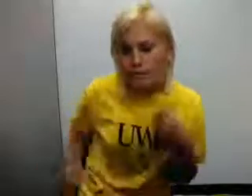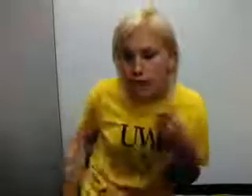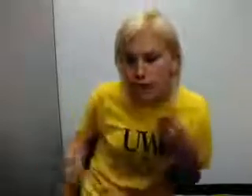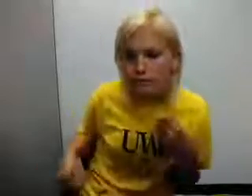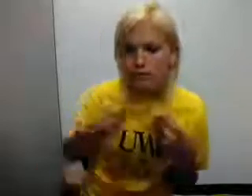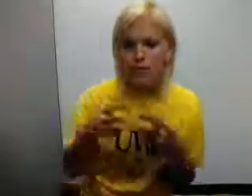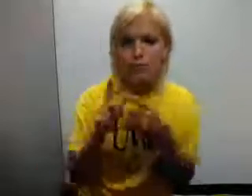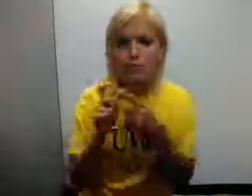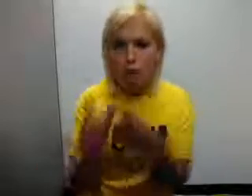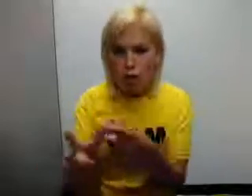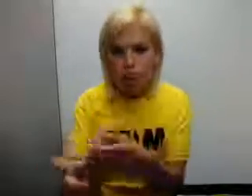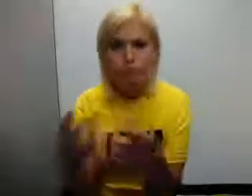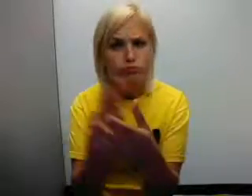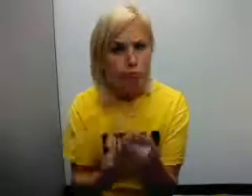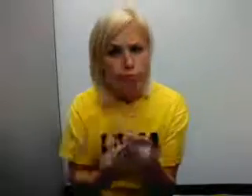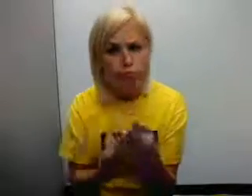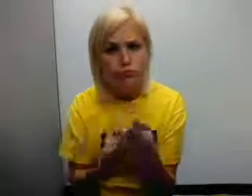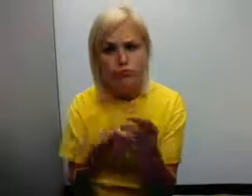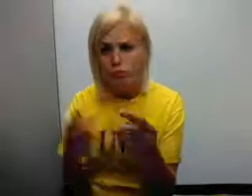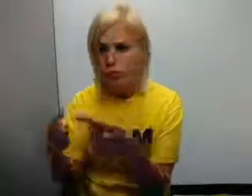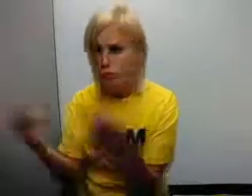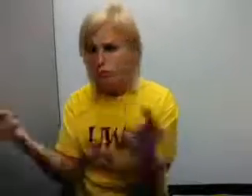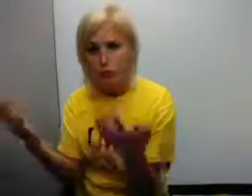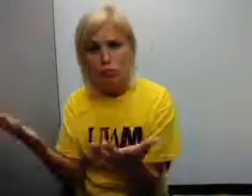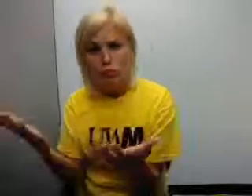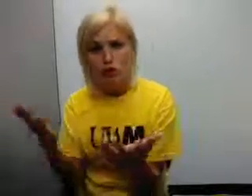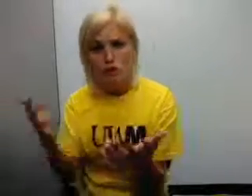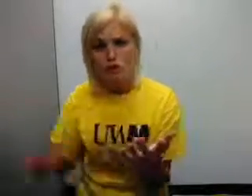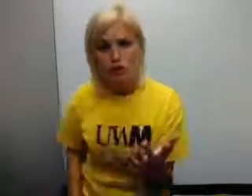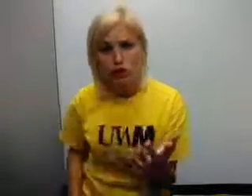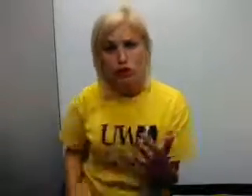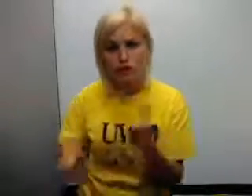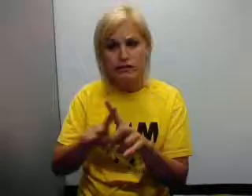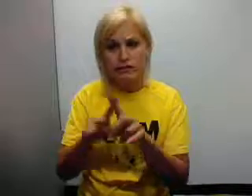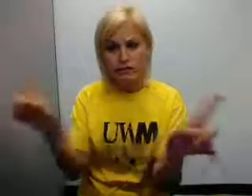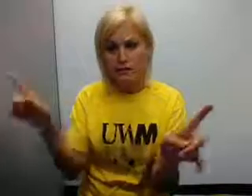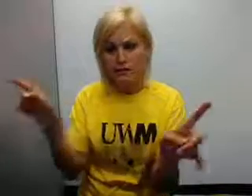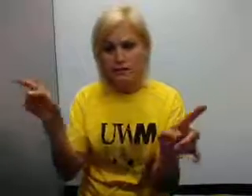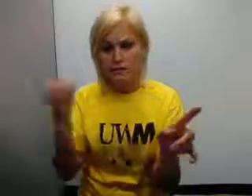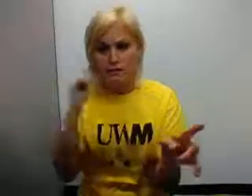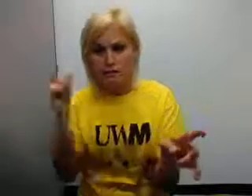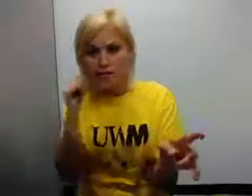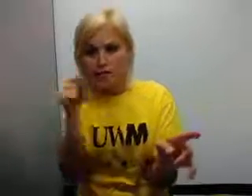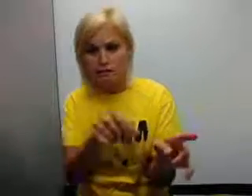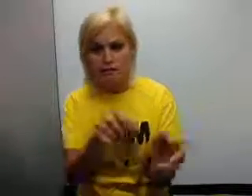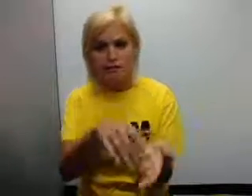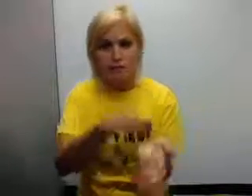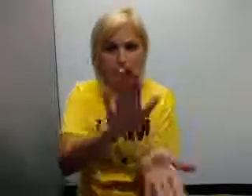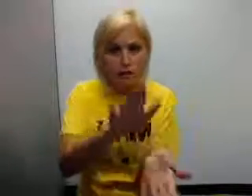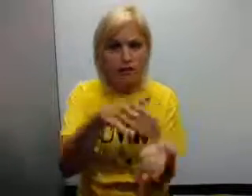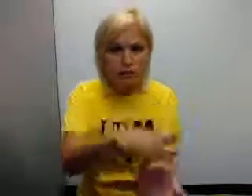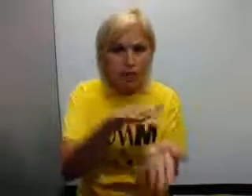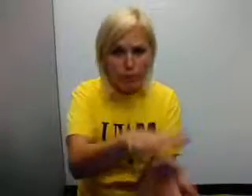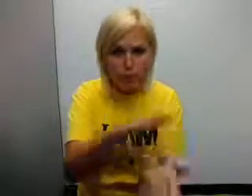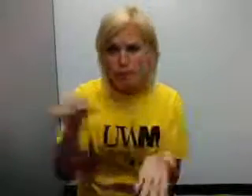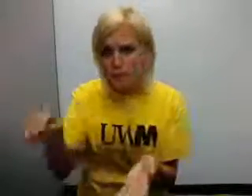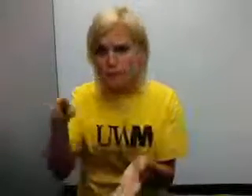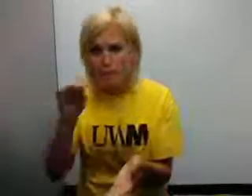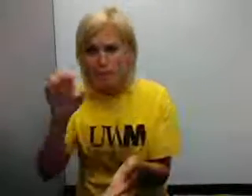notice differences. The dog is different from the cat. One barks, one meows.